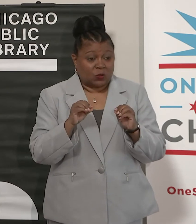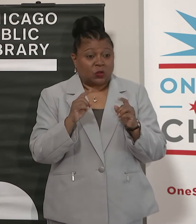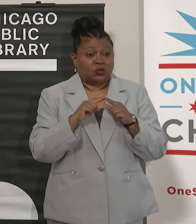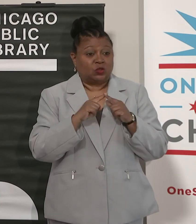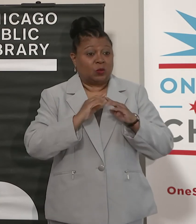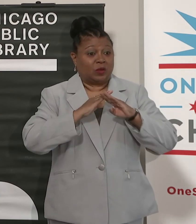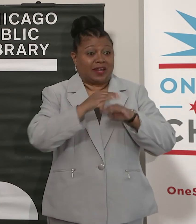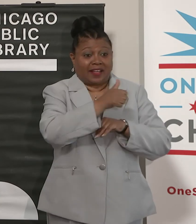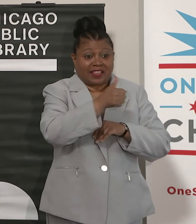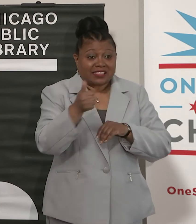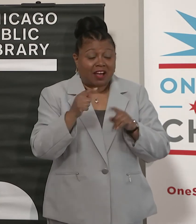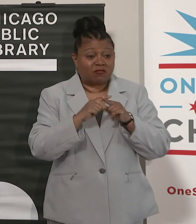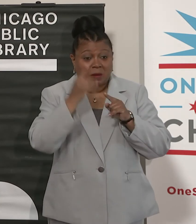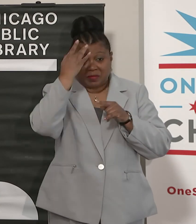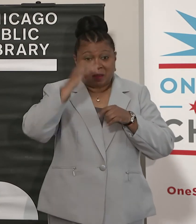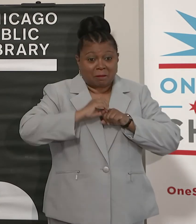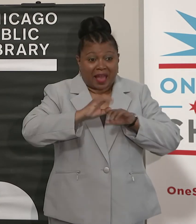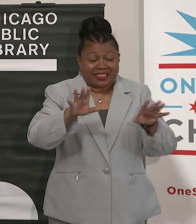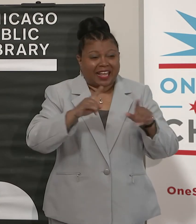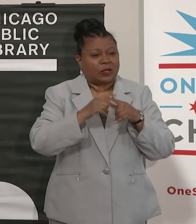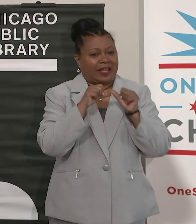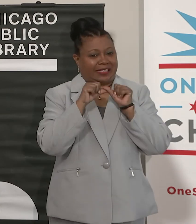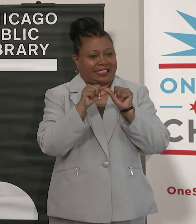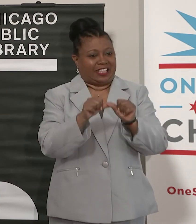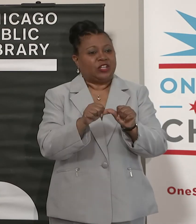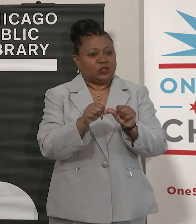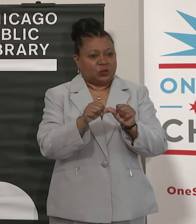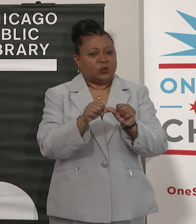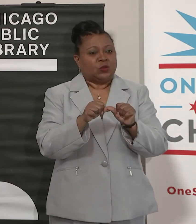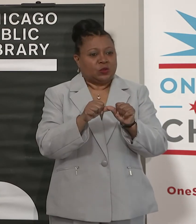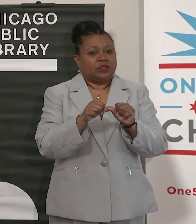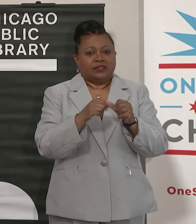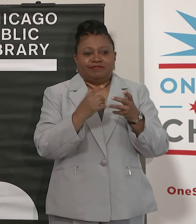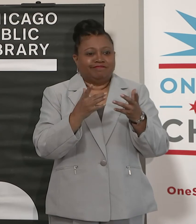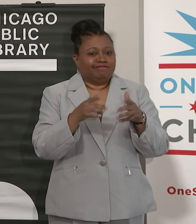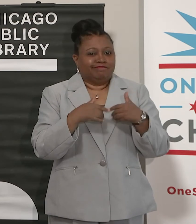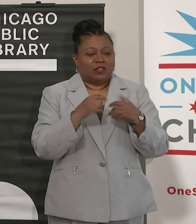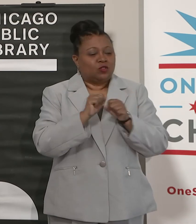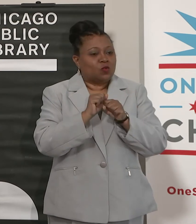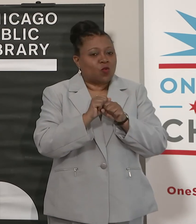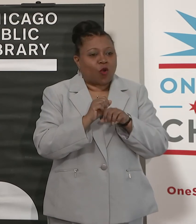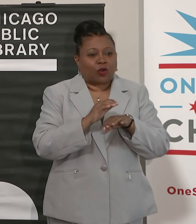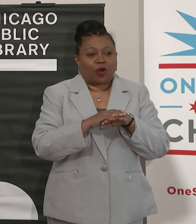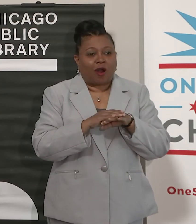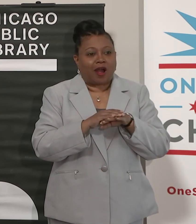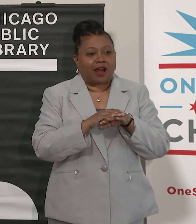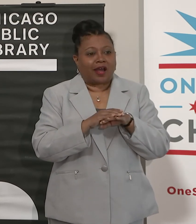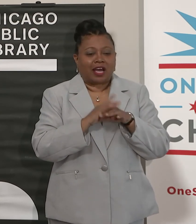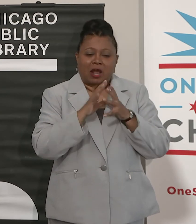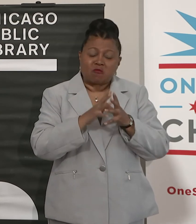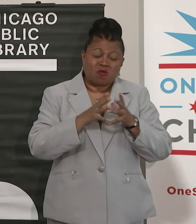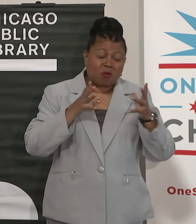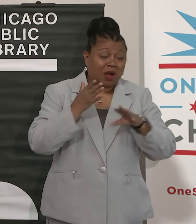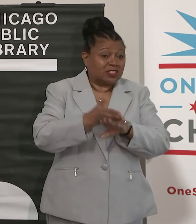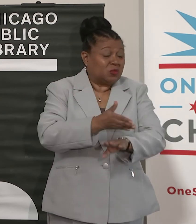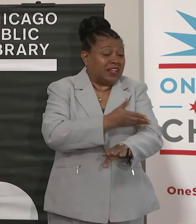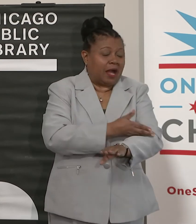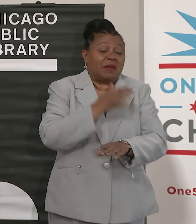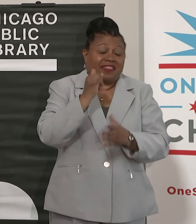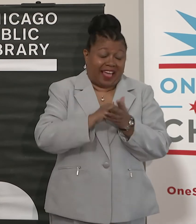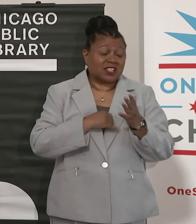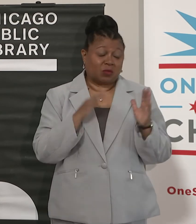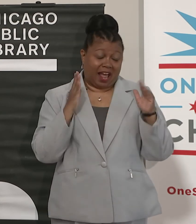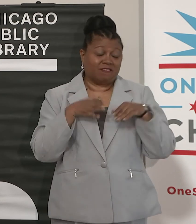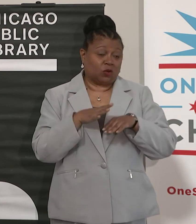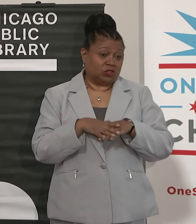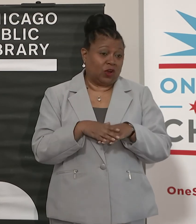to protect themselves from the pandemic, and to continue to work on a robust recovery. That's what I'm